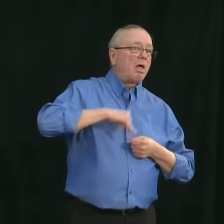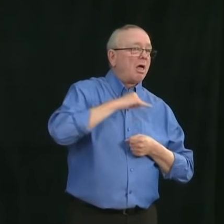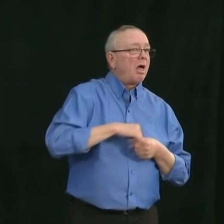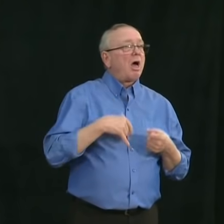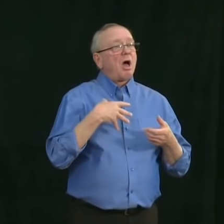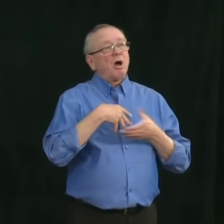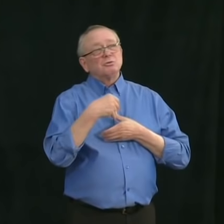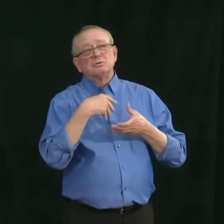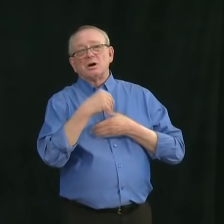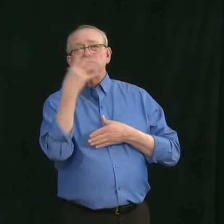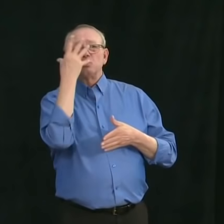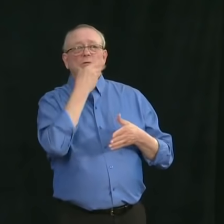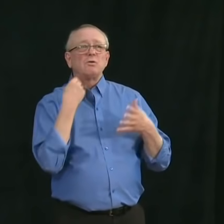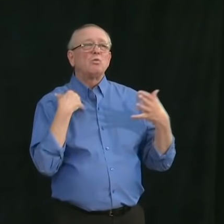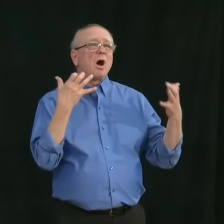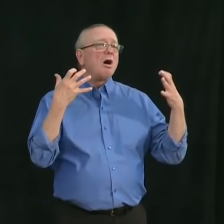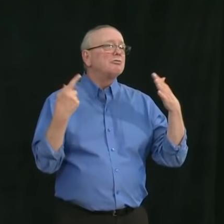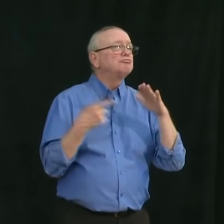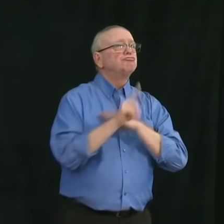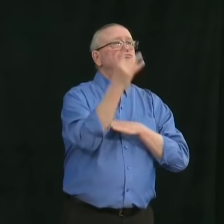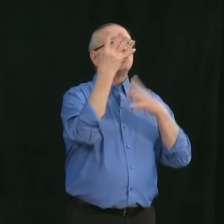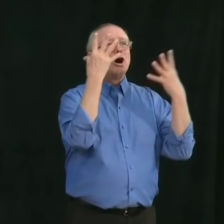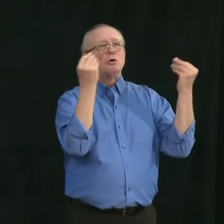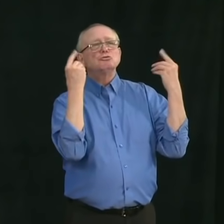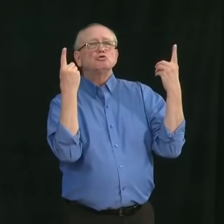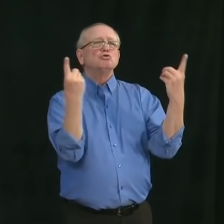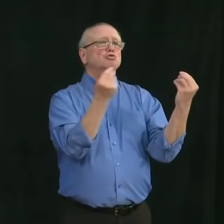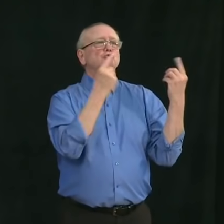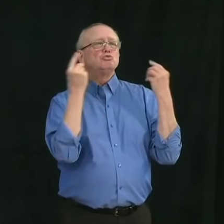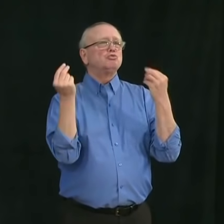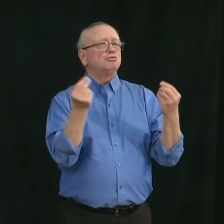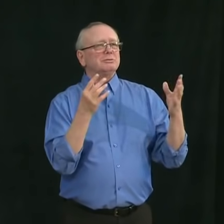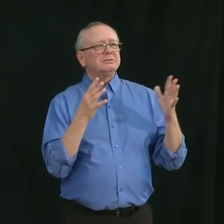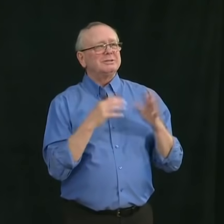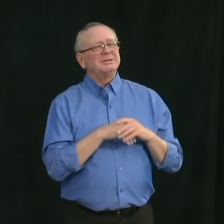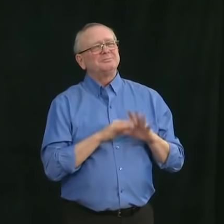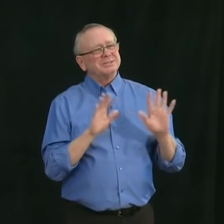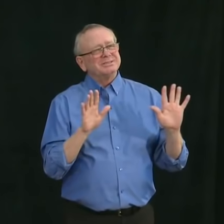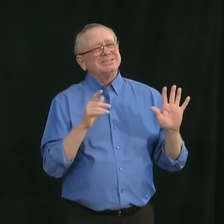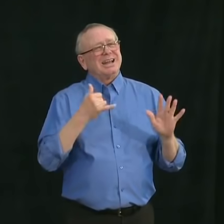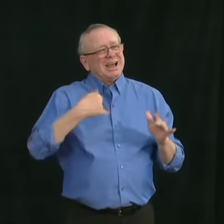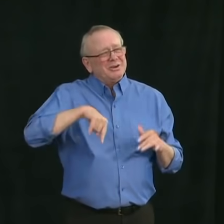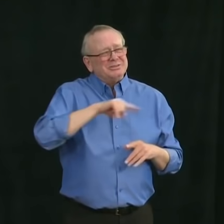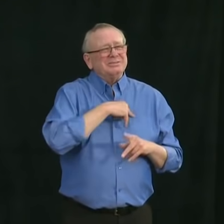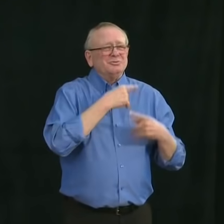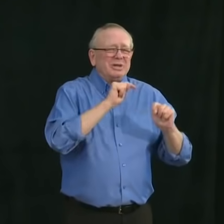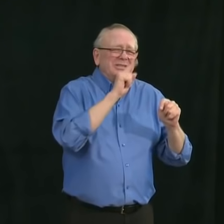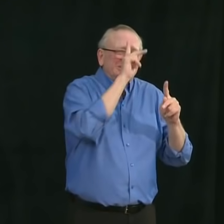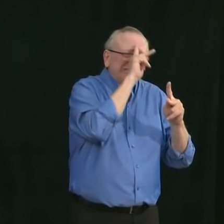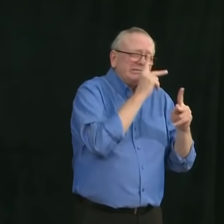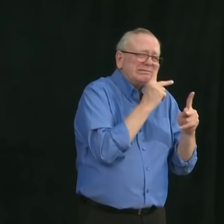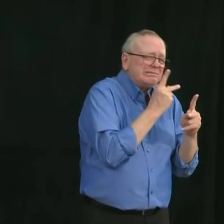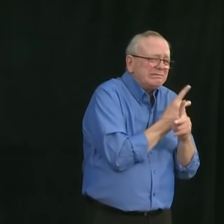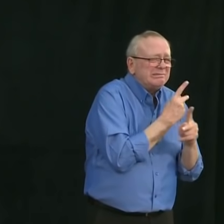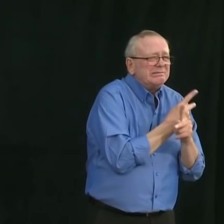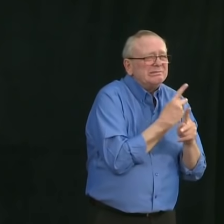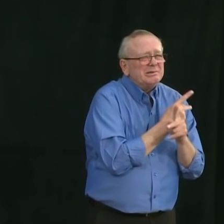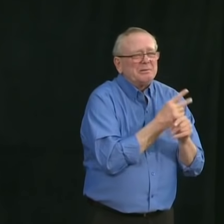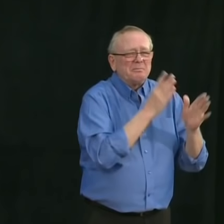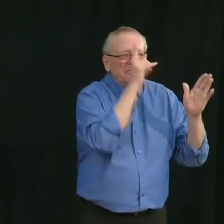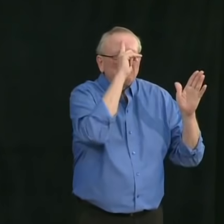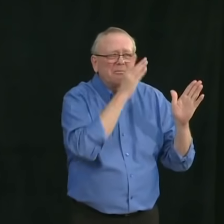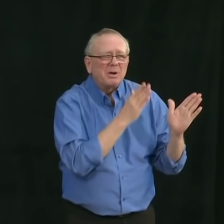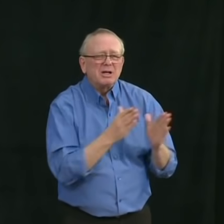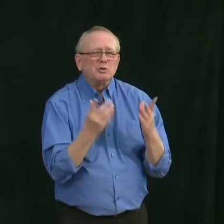to be outside. We are planning how we can move towards easing restrictions in a way that does not rapidly increase the risk of